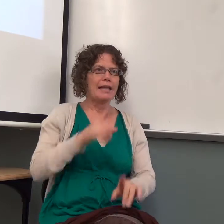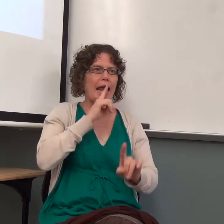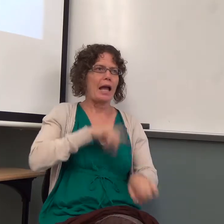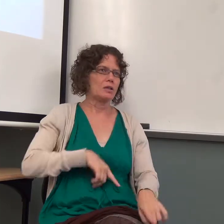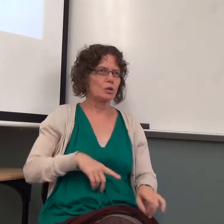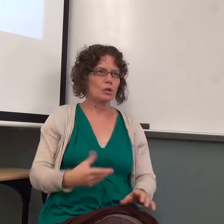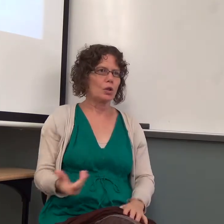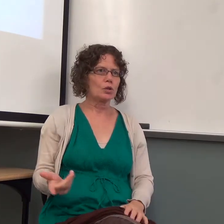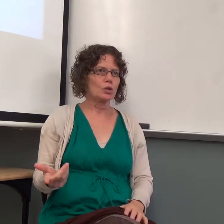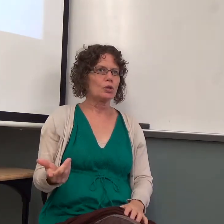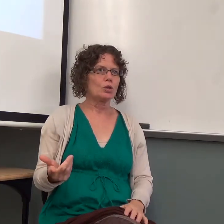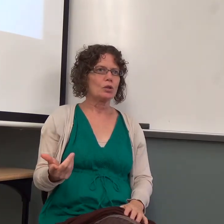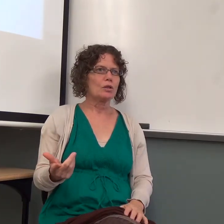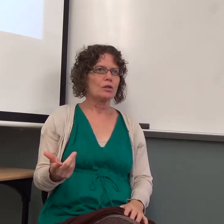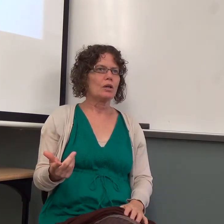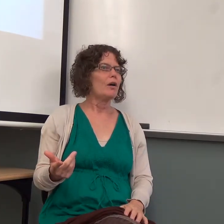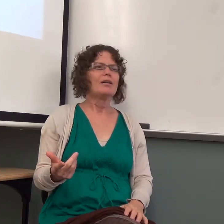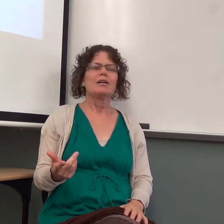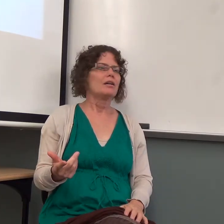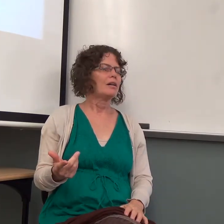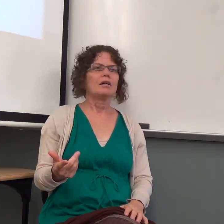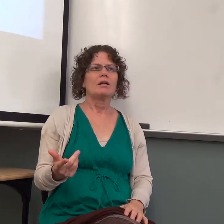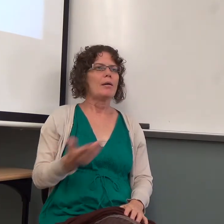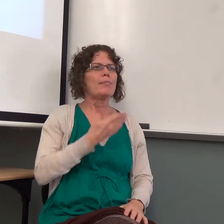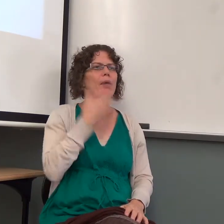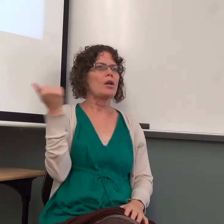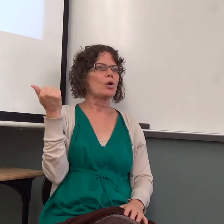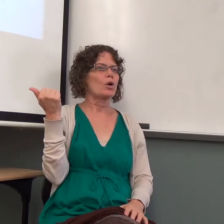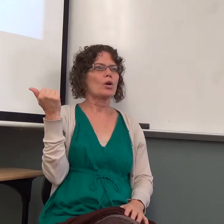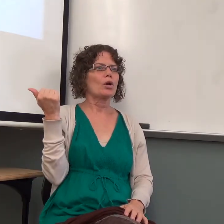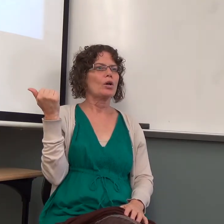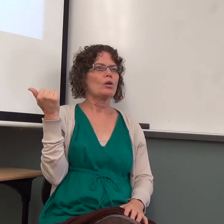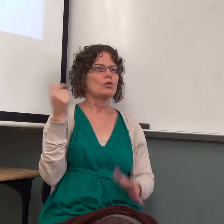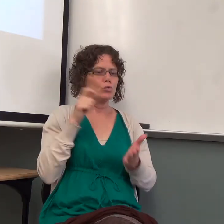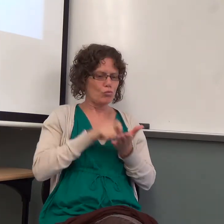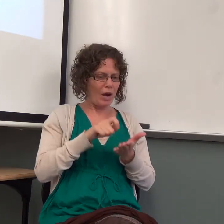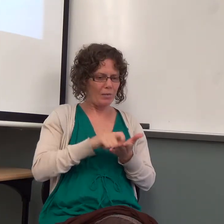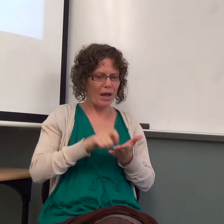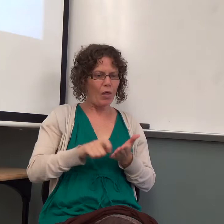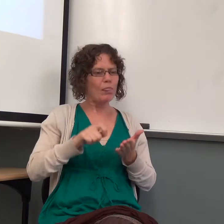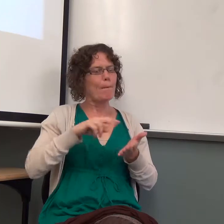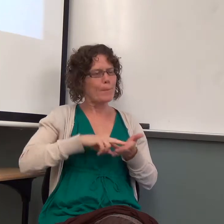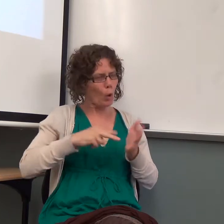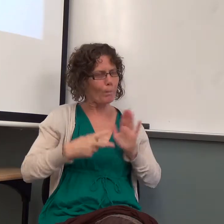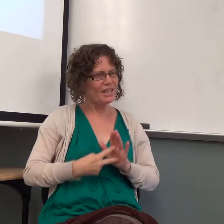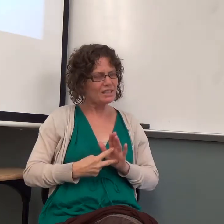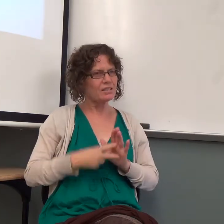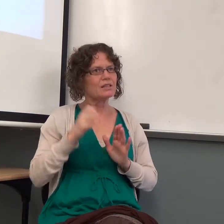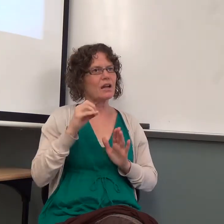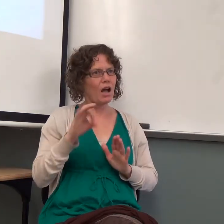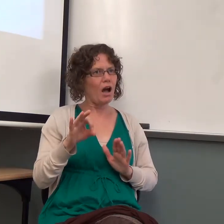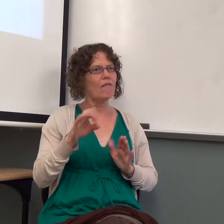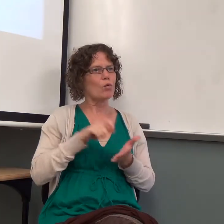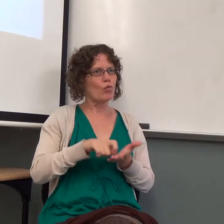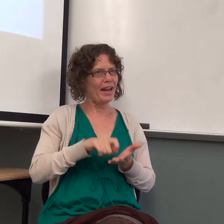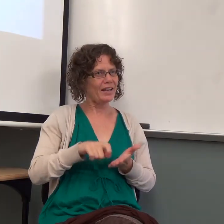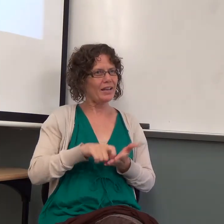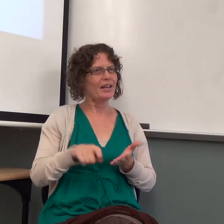was, we have to think about the actual purpose of our writing. That's a different way of thinking, guys. That's a way of thinking that a